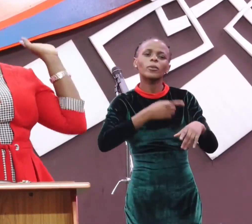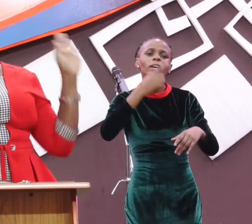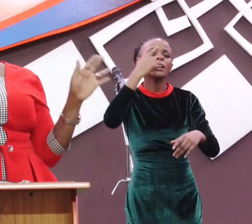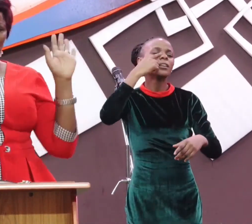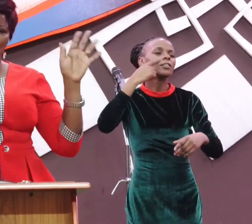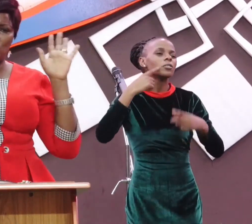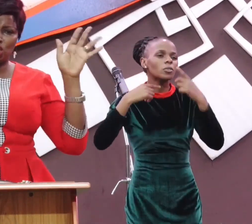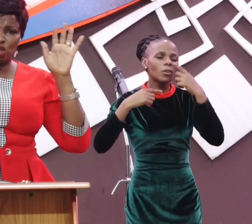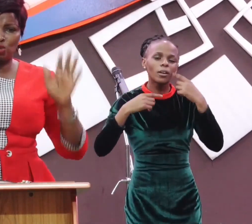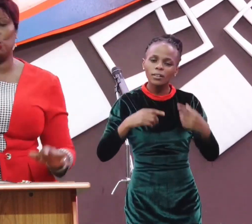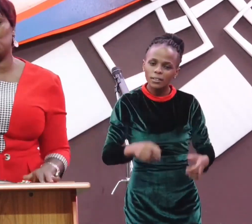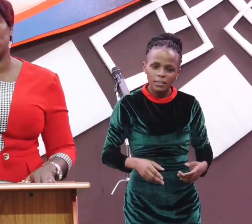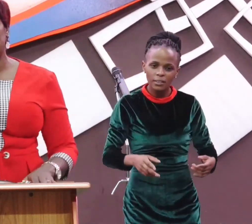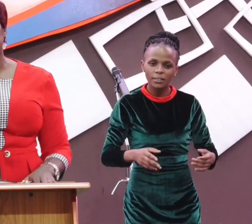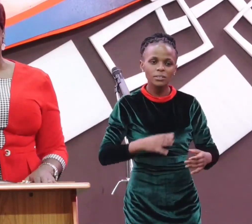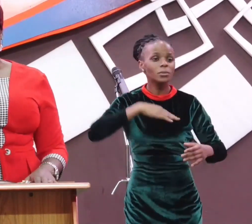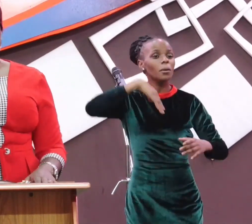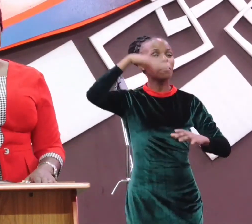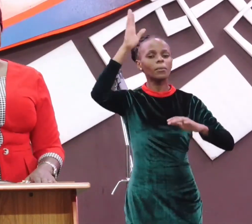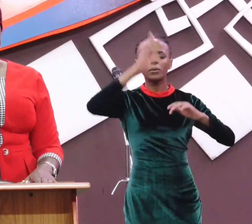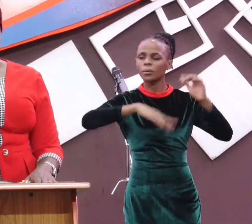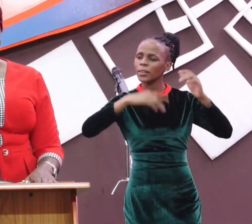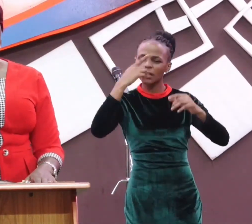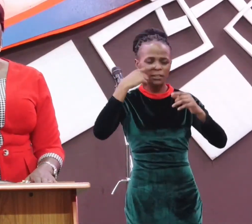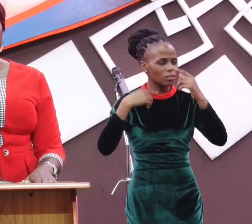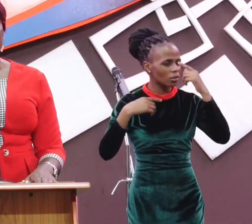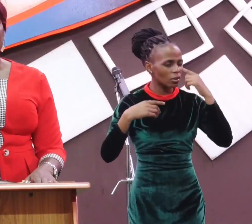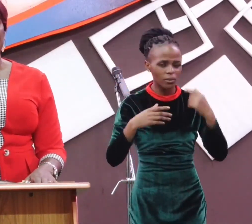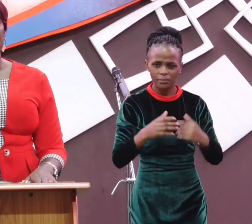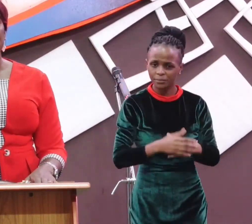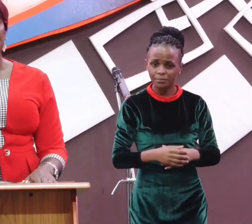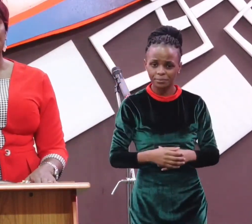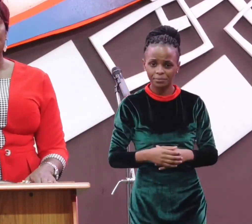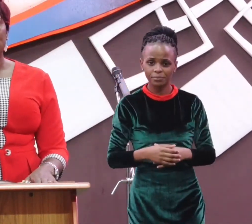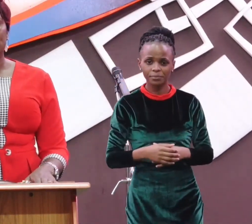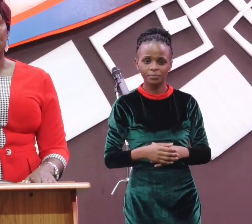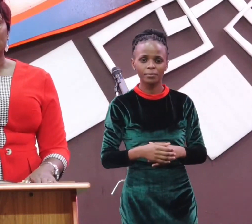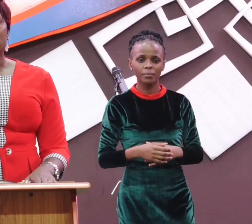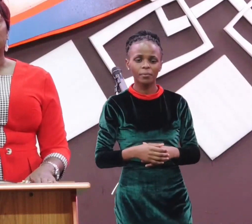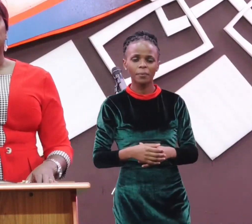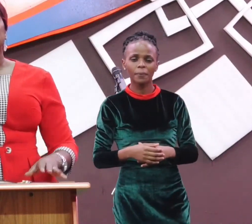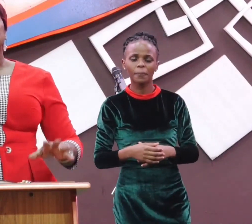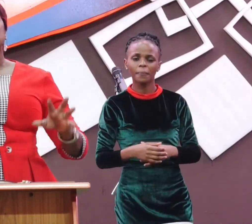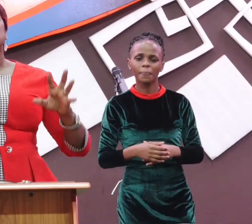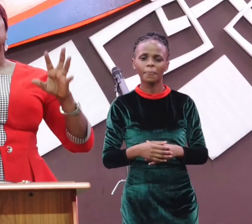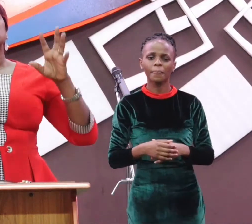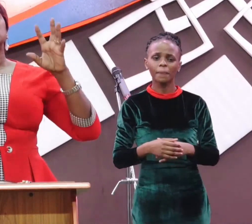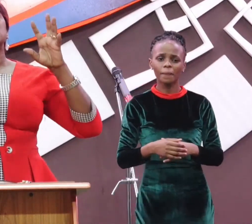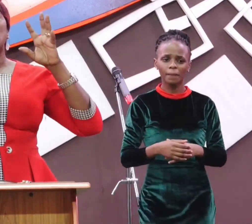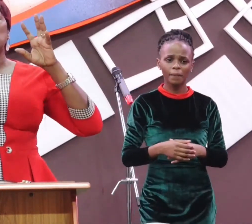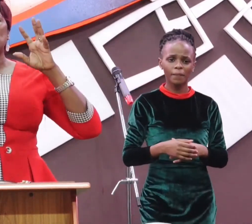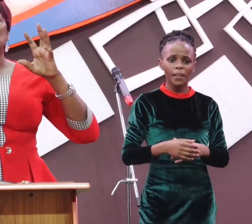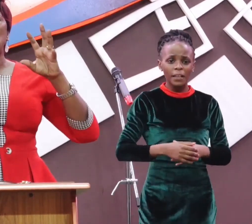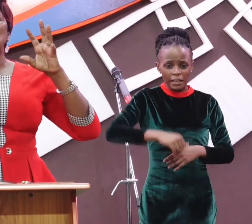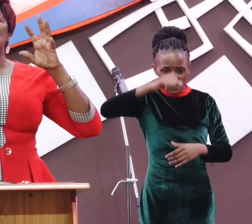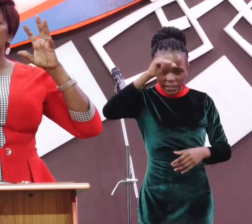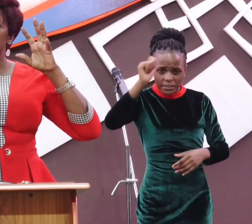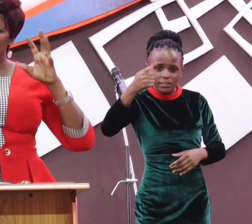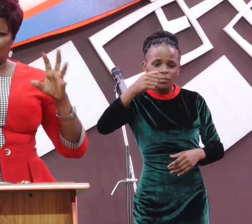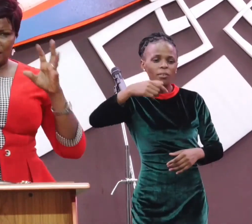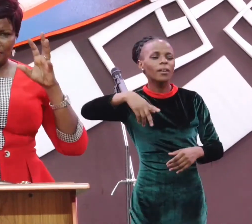It wasn't even crying, it's something I cannot have explained. It was more than crying, lamenting.